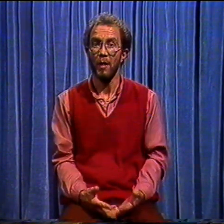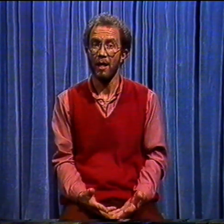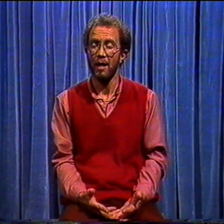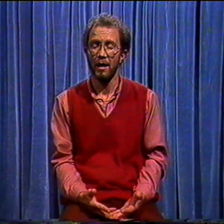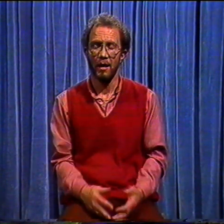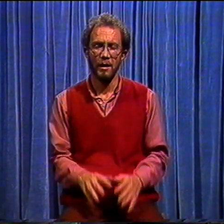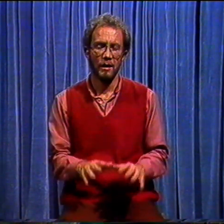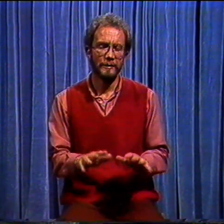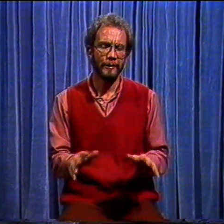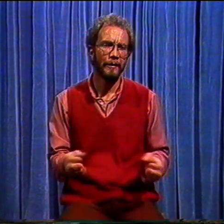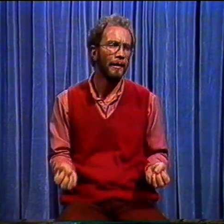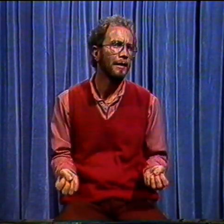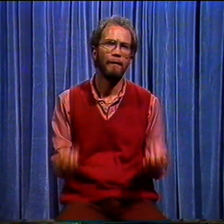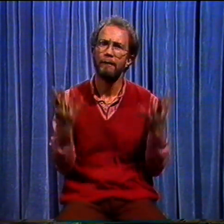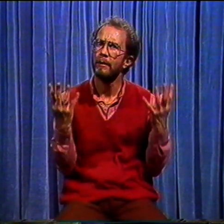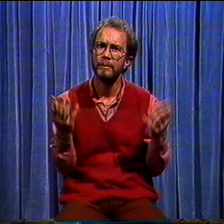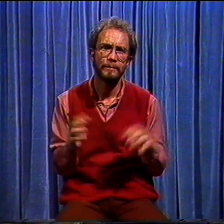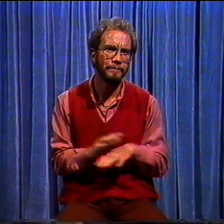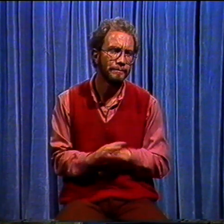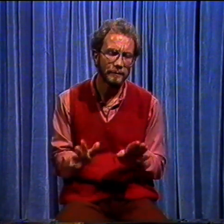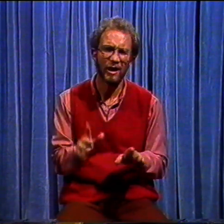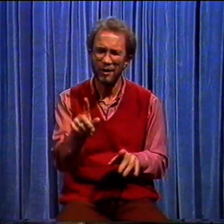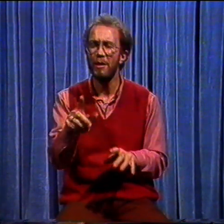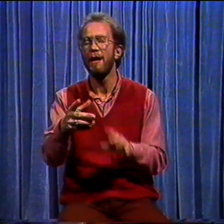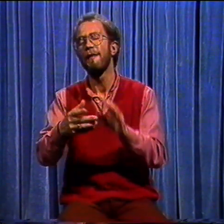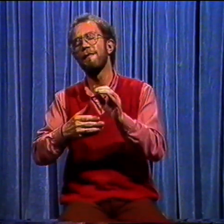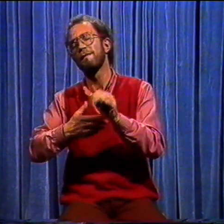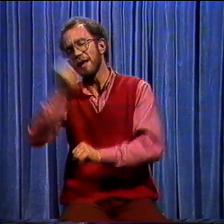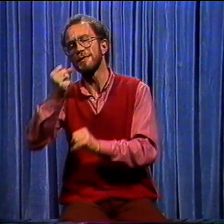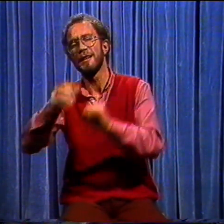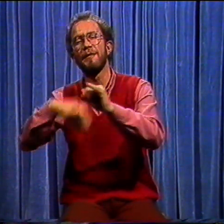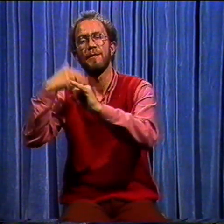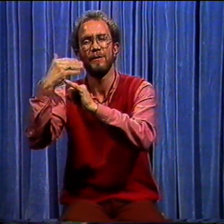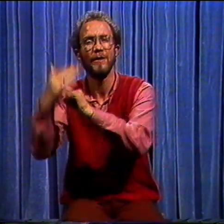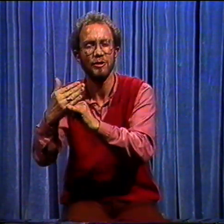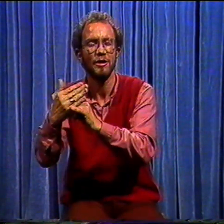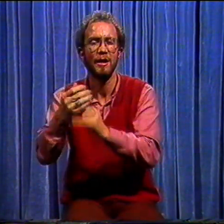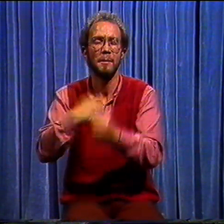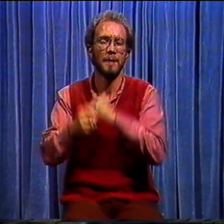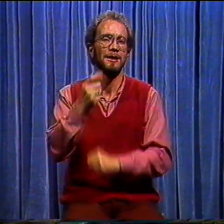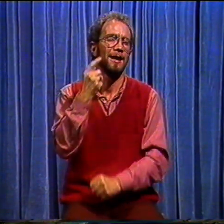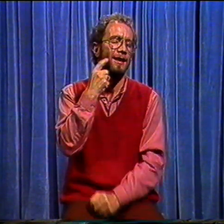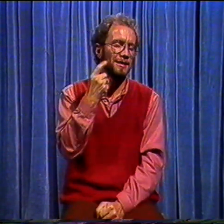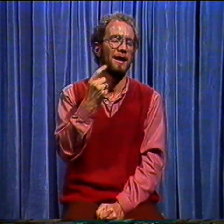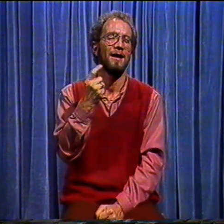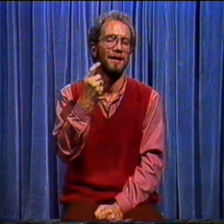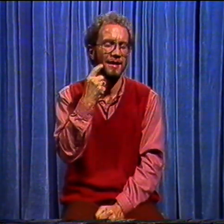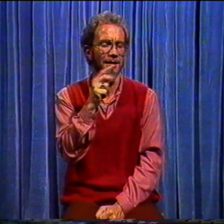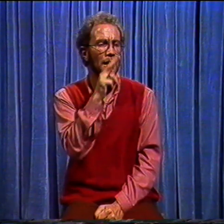Well, don't give up. You will find in the end that it becomes easier